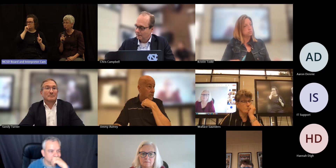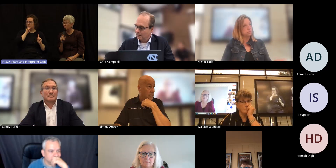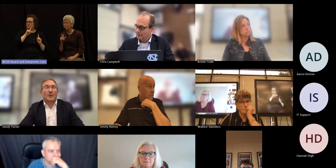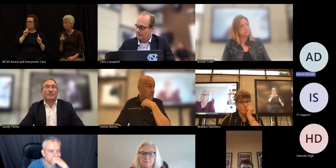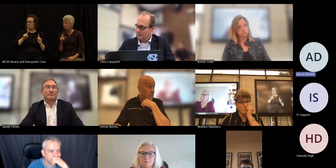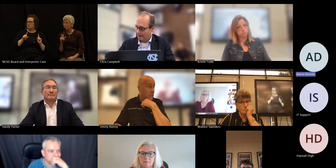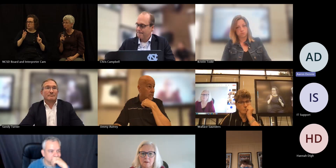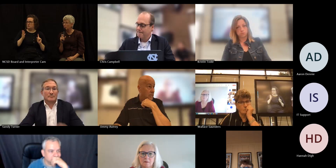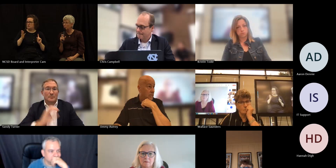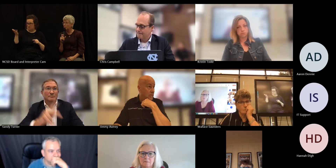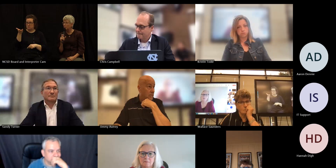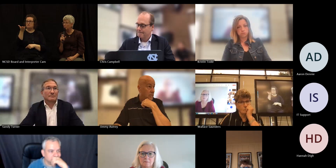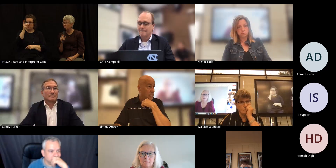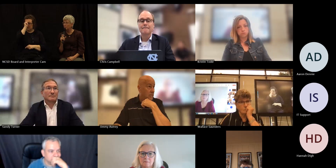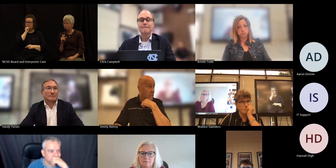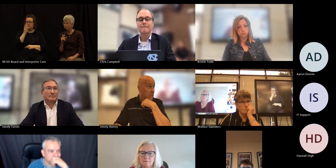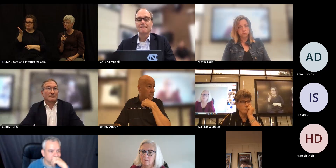question.